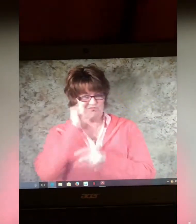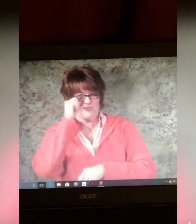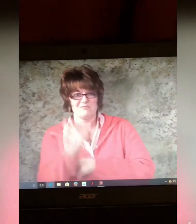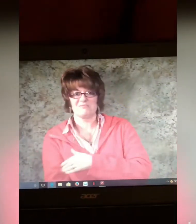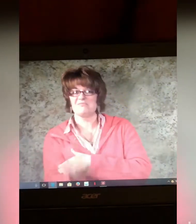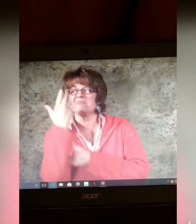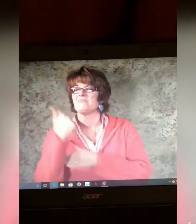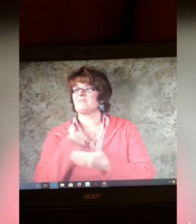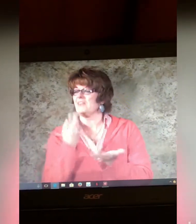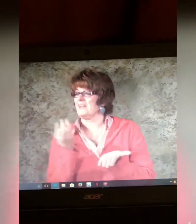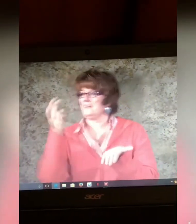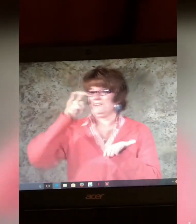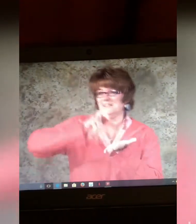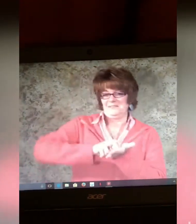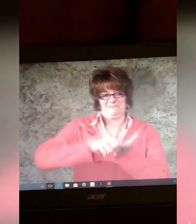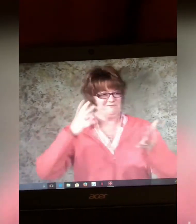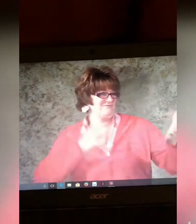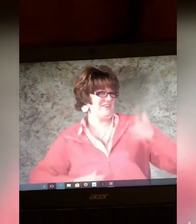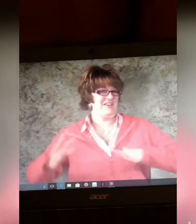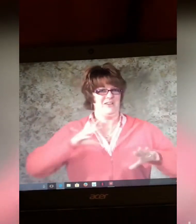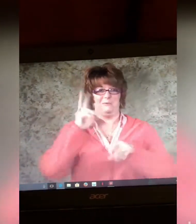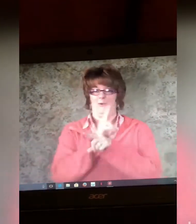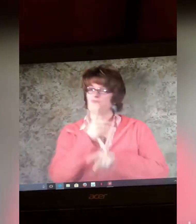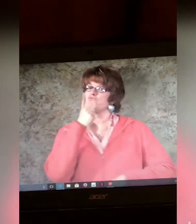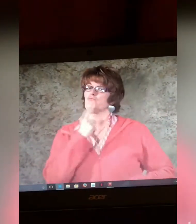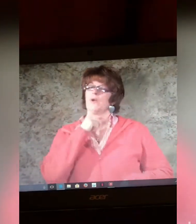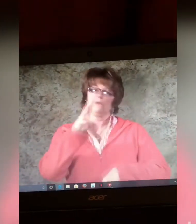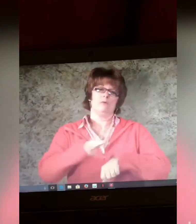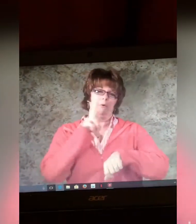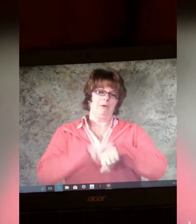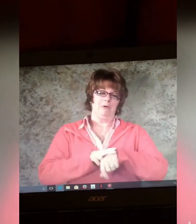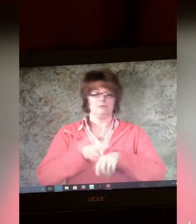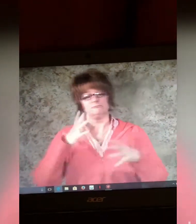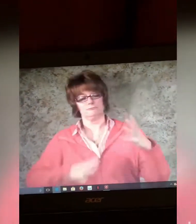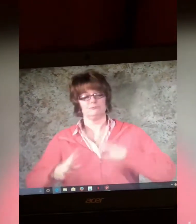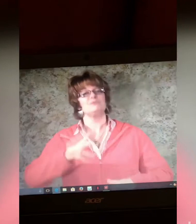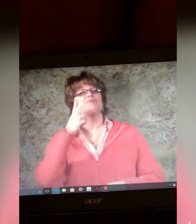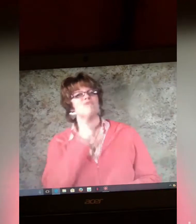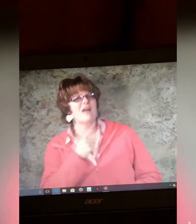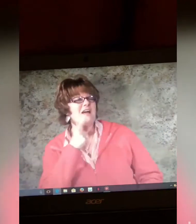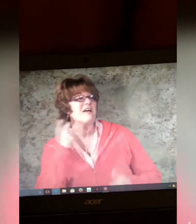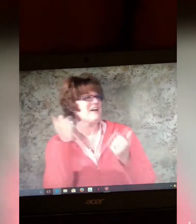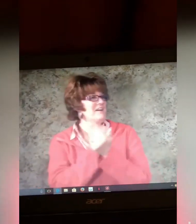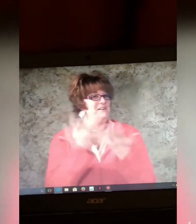Valentine's Day tomorrow. So the next morning I got up and I put on my red shirt, of course,